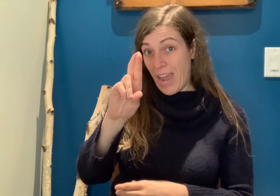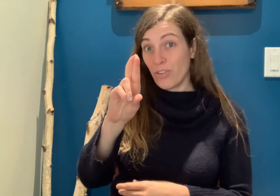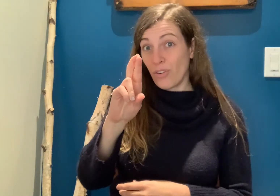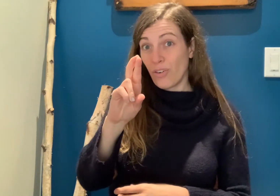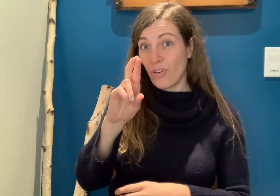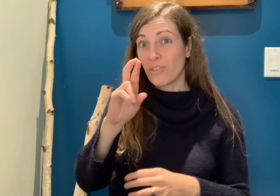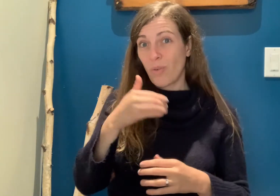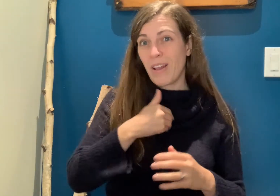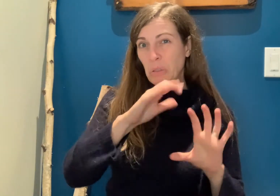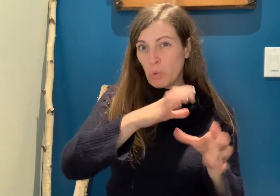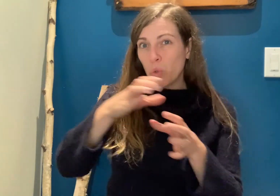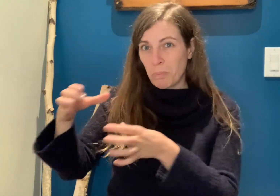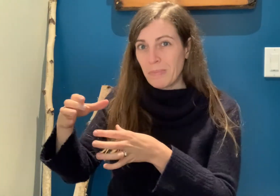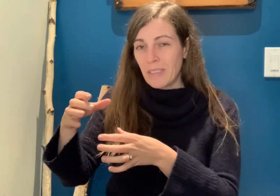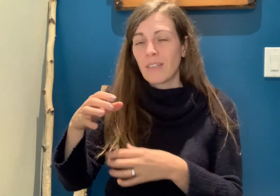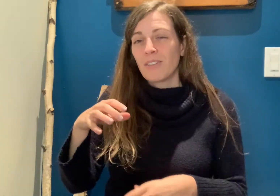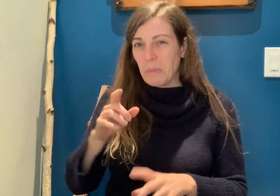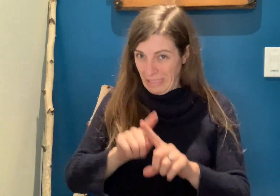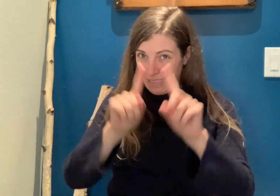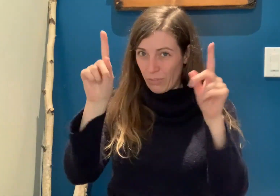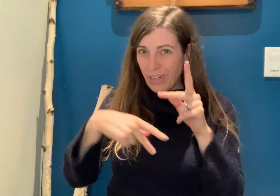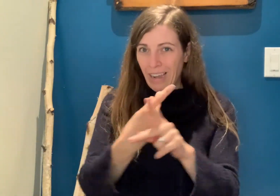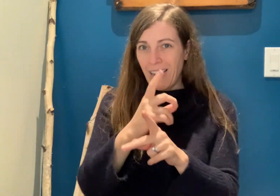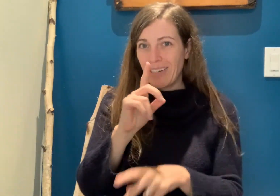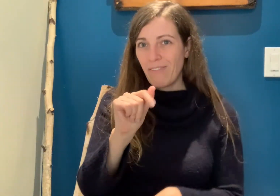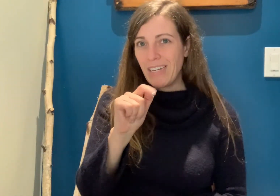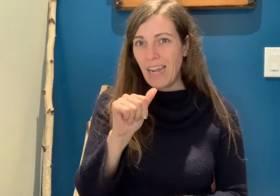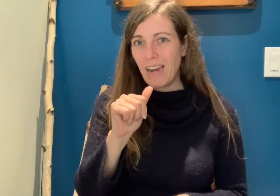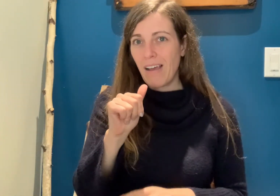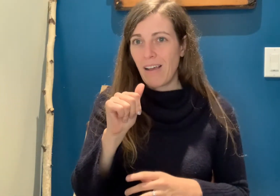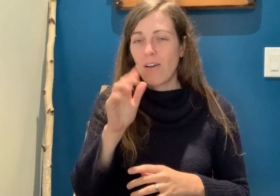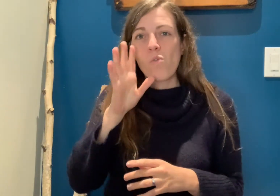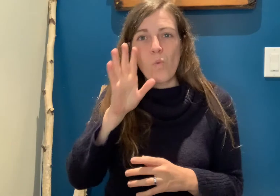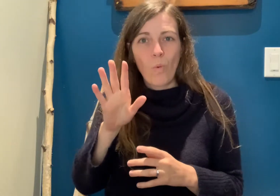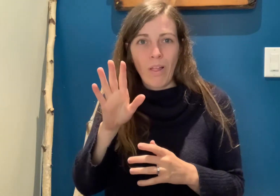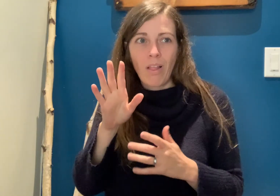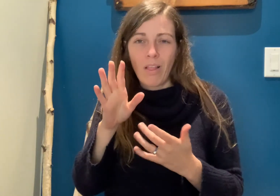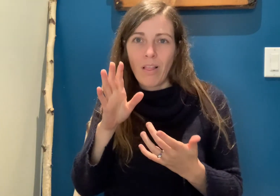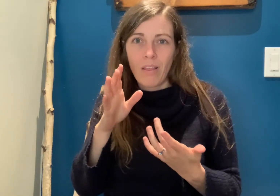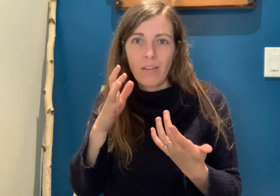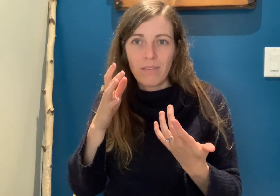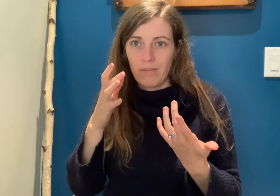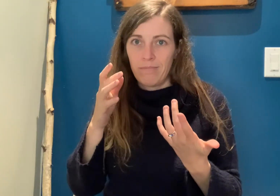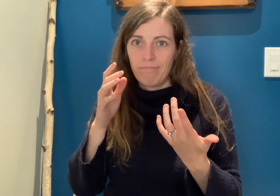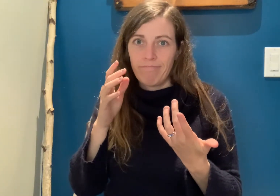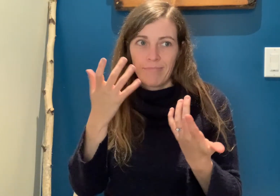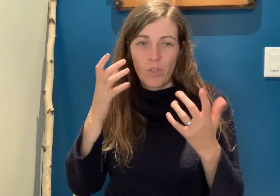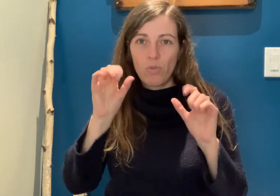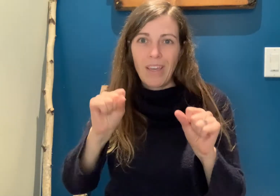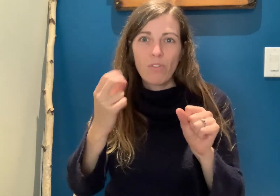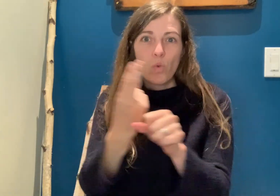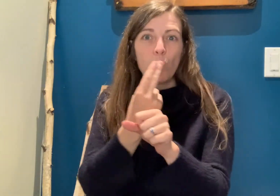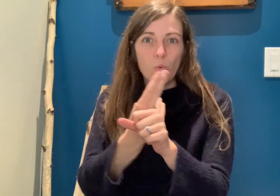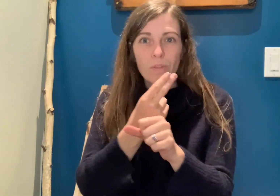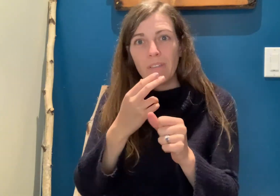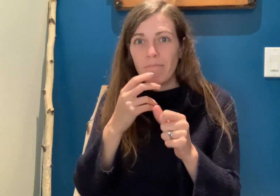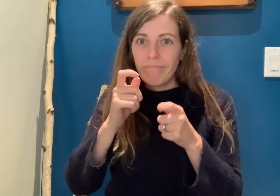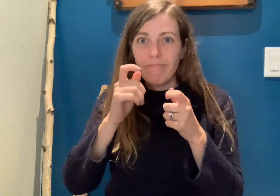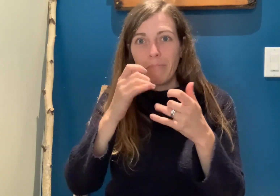that a factor. So they're different groups. That's a different kind of data, and the way that you're going